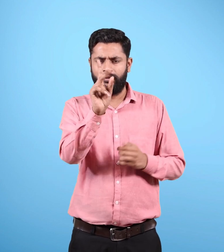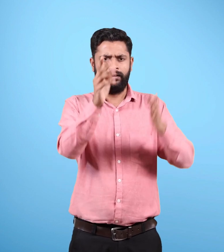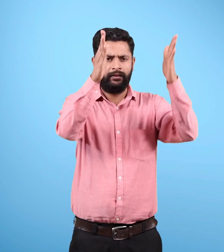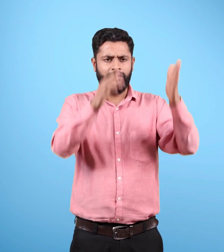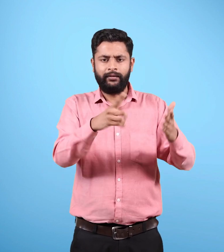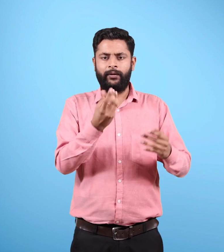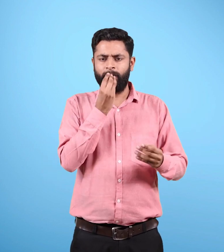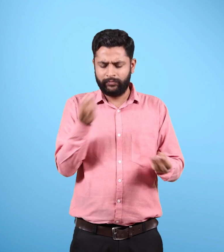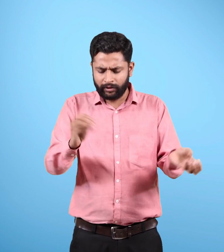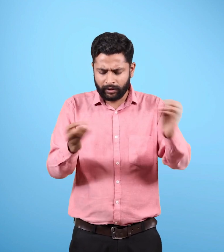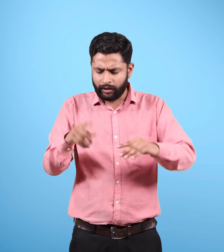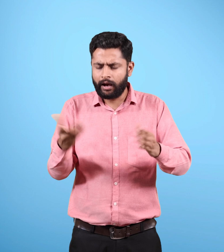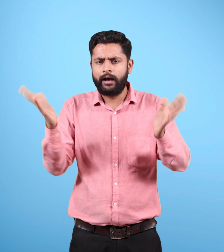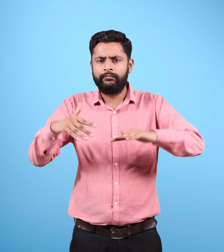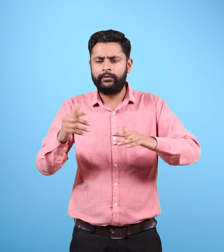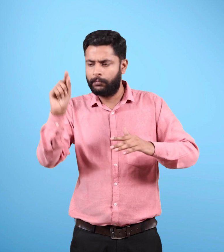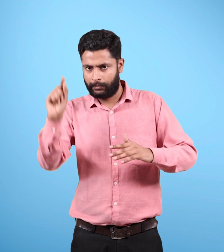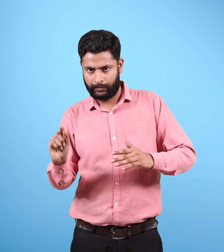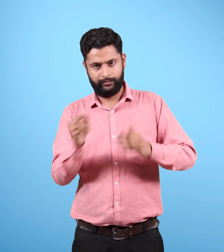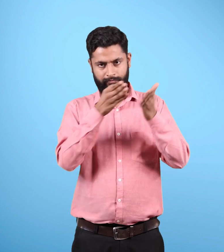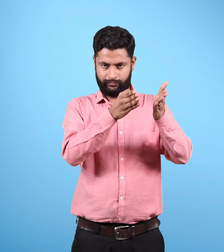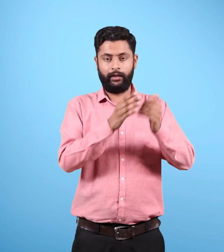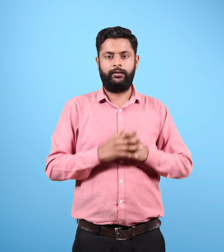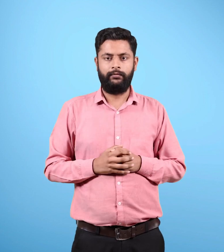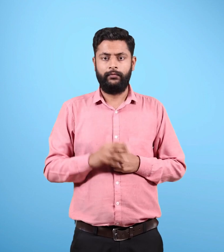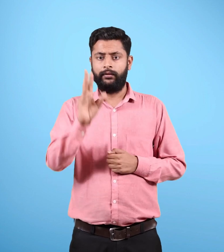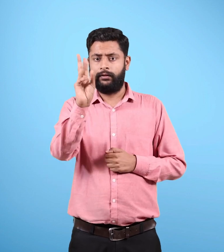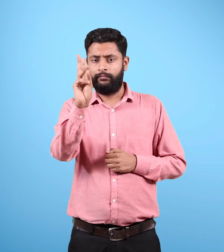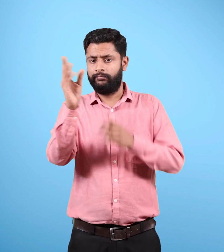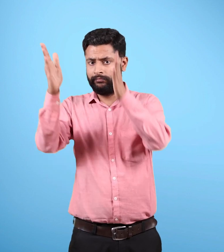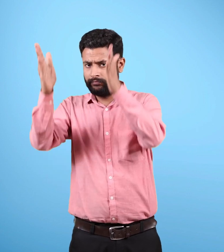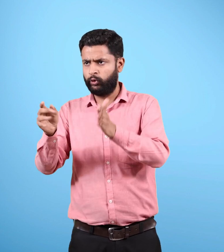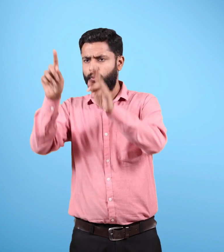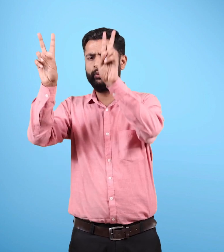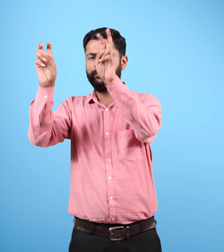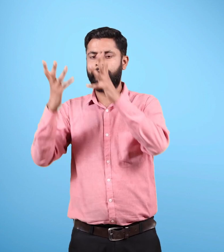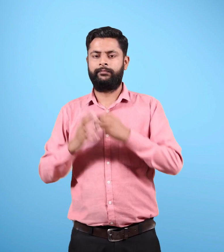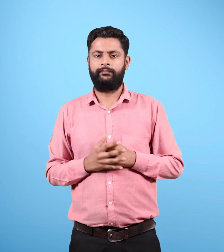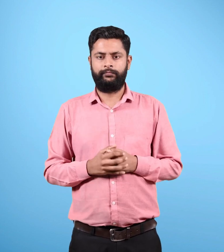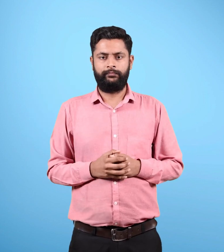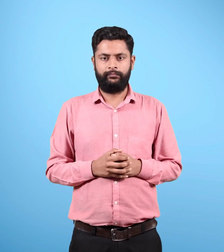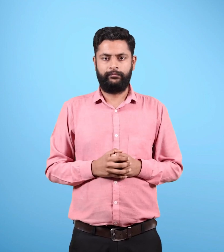Column 2 Ingredients or source. Column 3